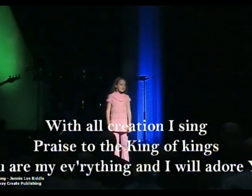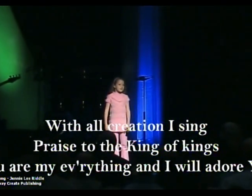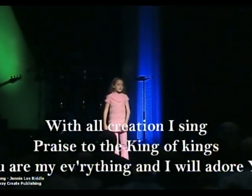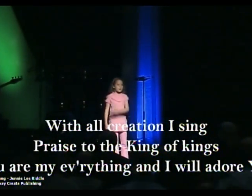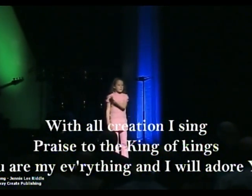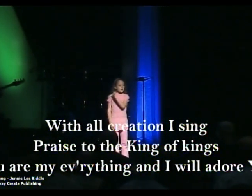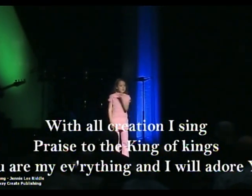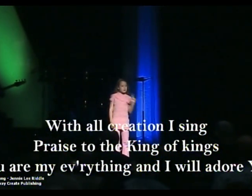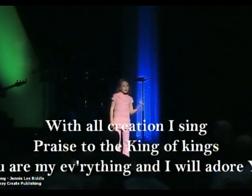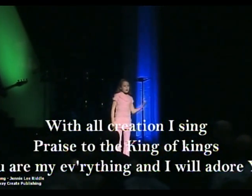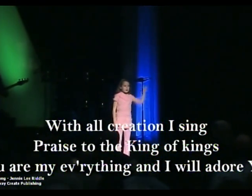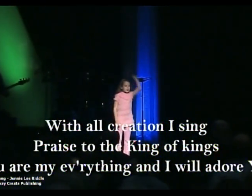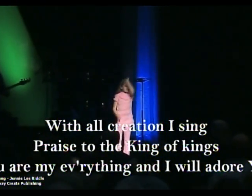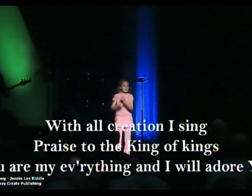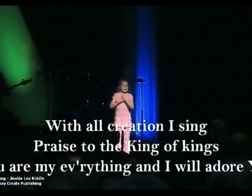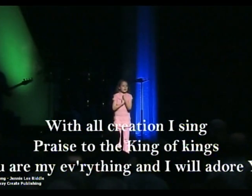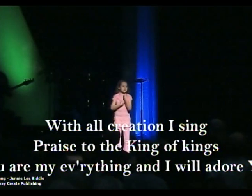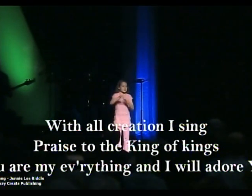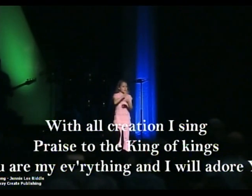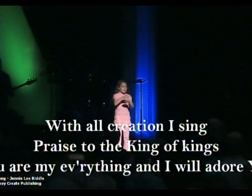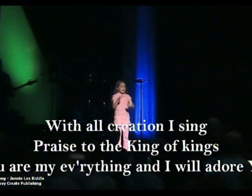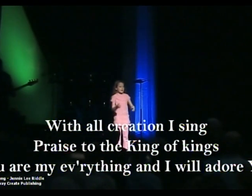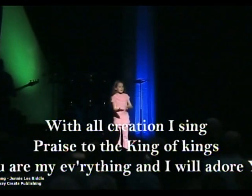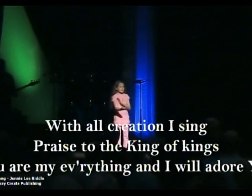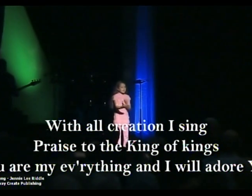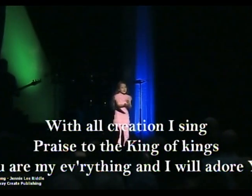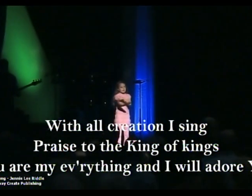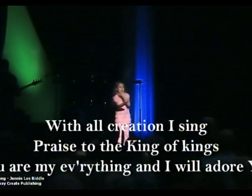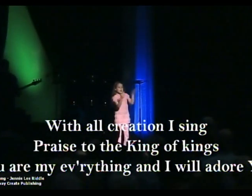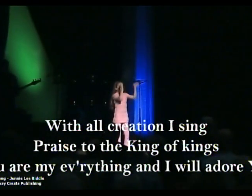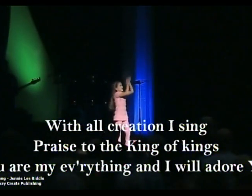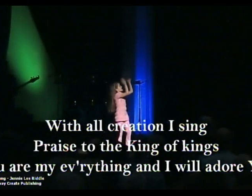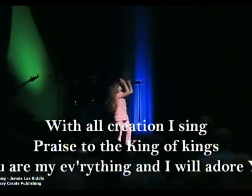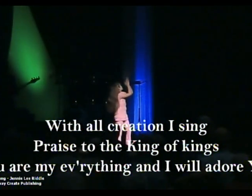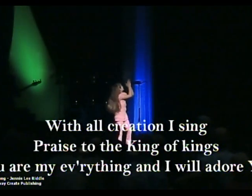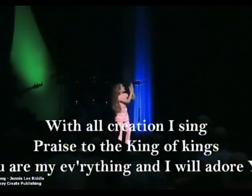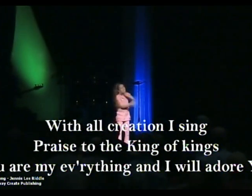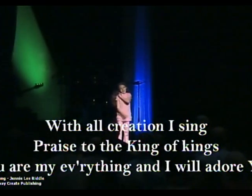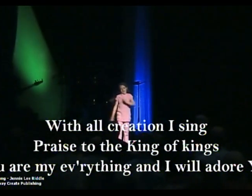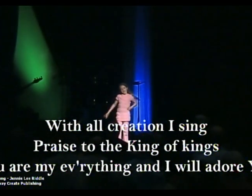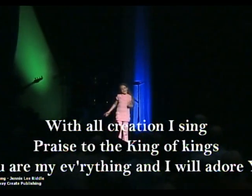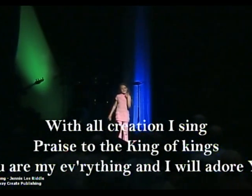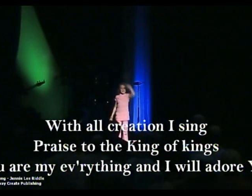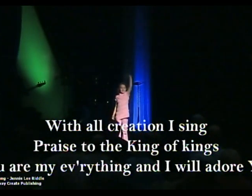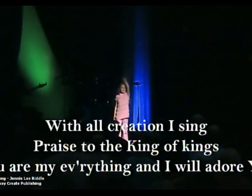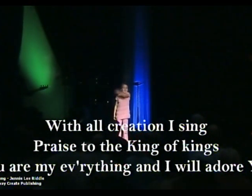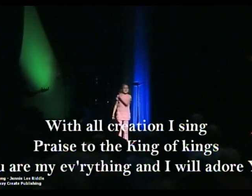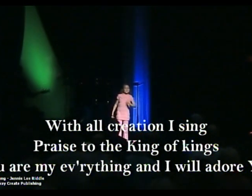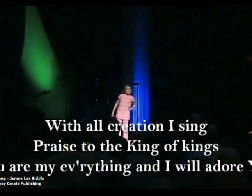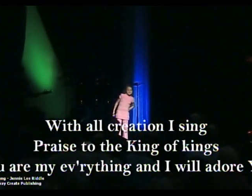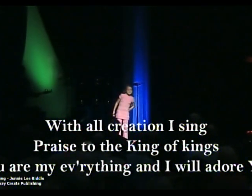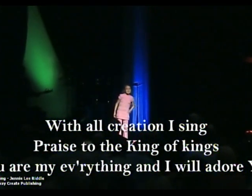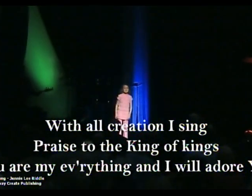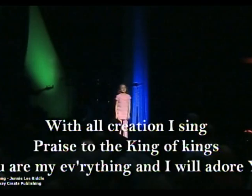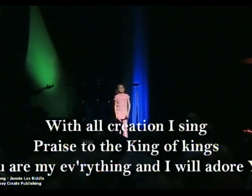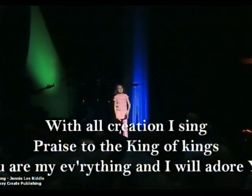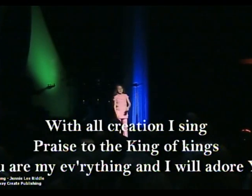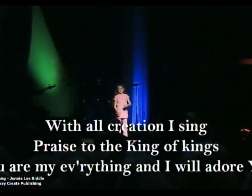With all creation I sing Praise to the King of kings You